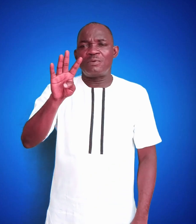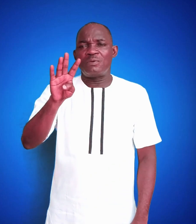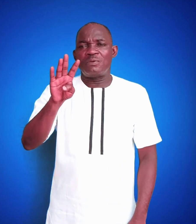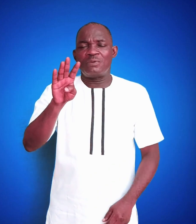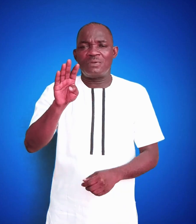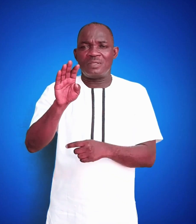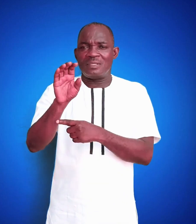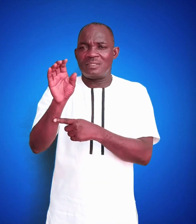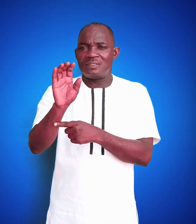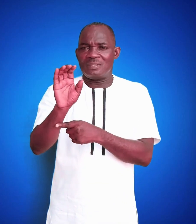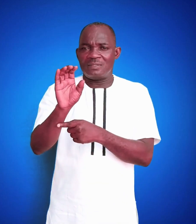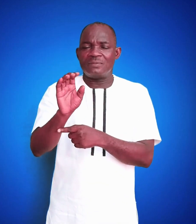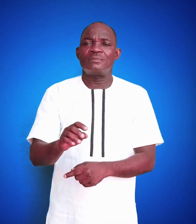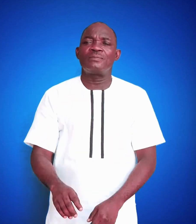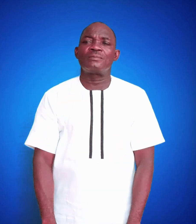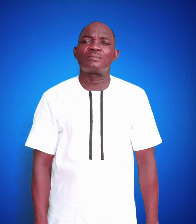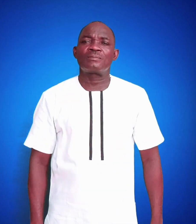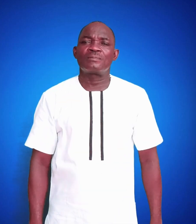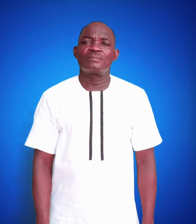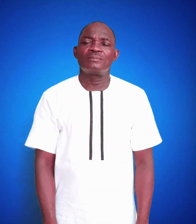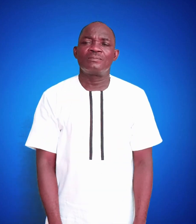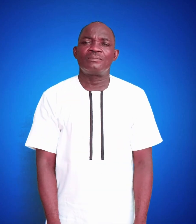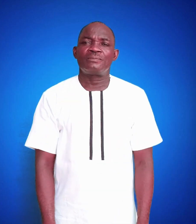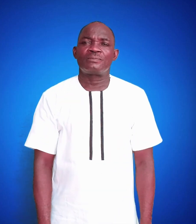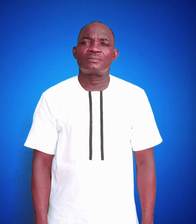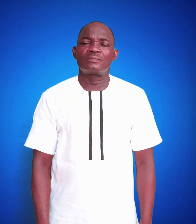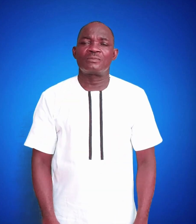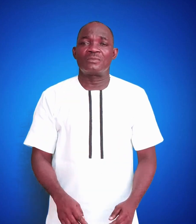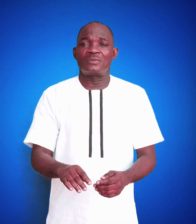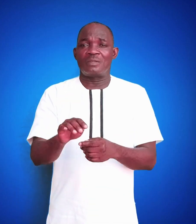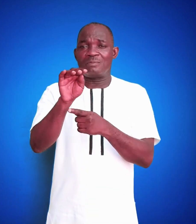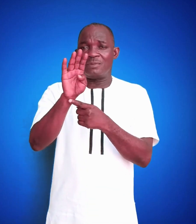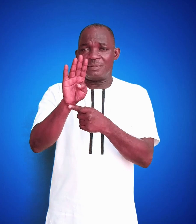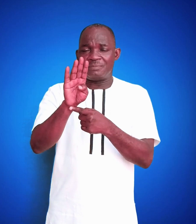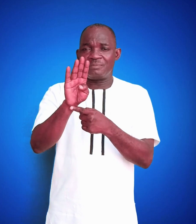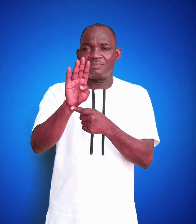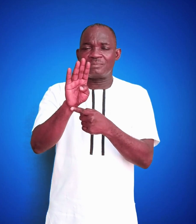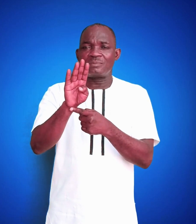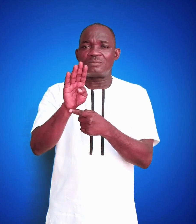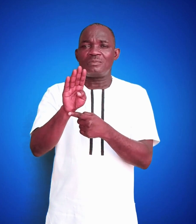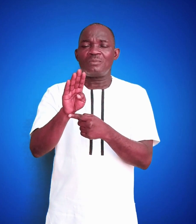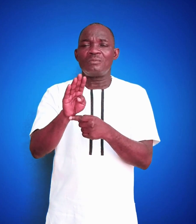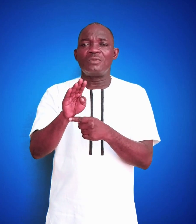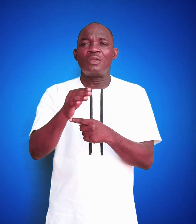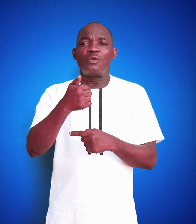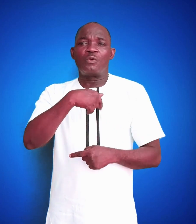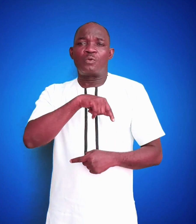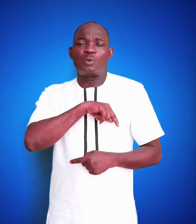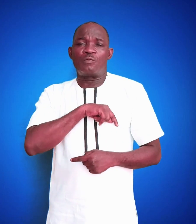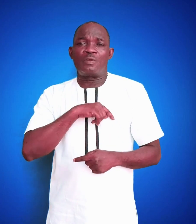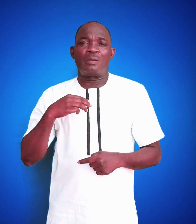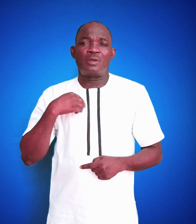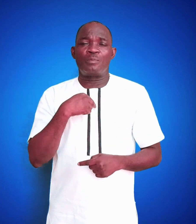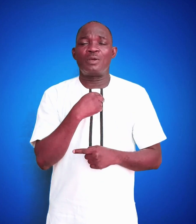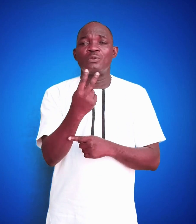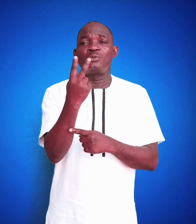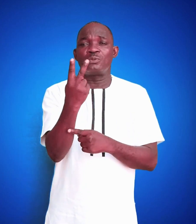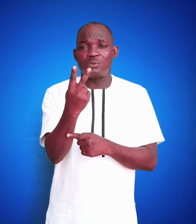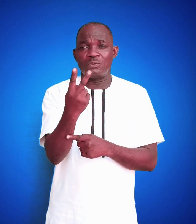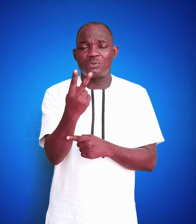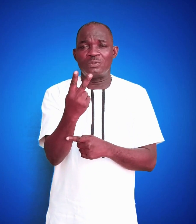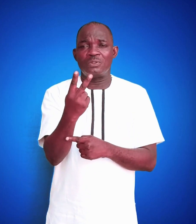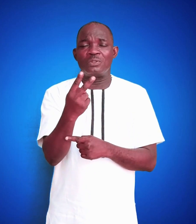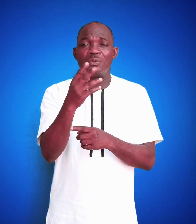64 Ghana cedis. B. Two eligible member